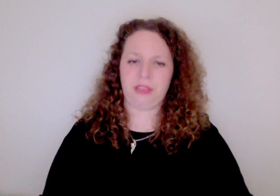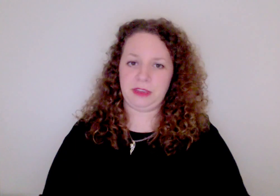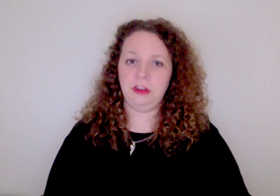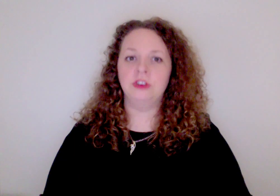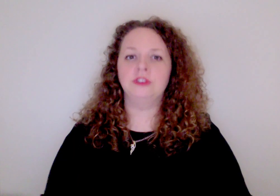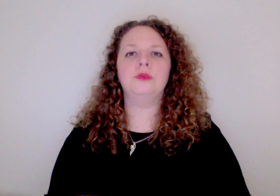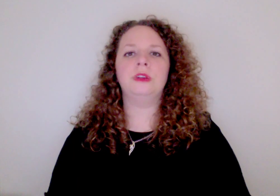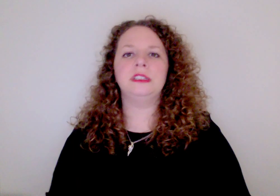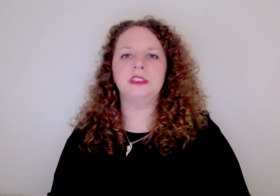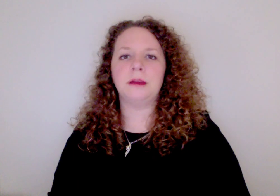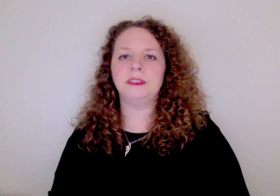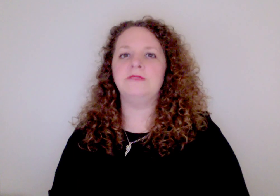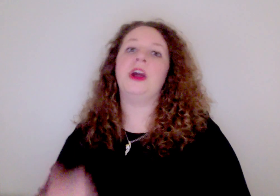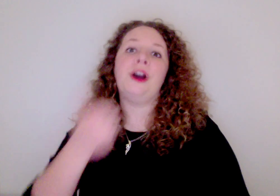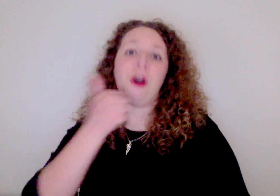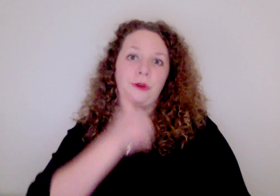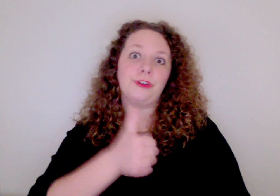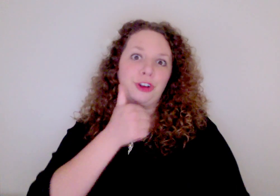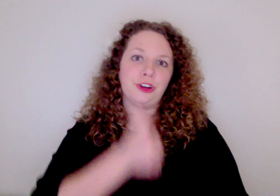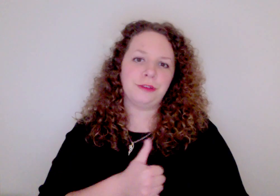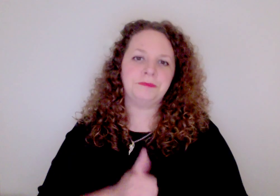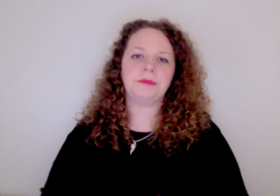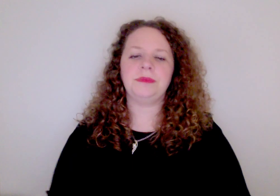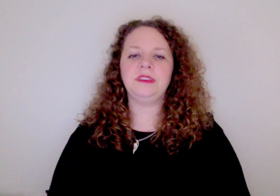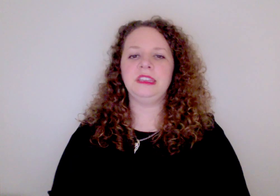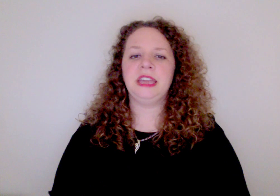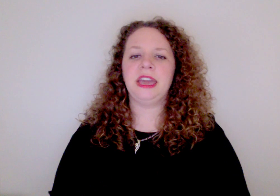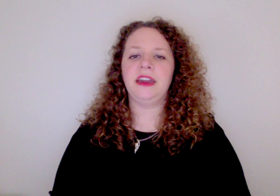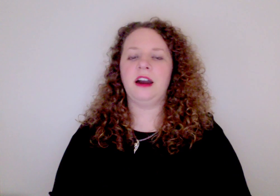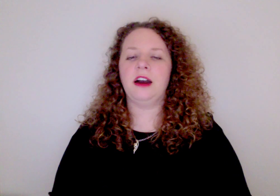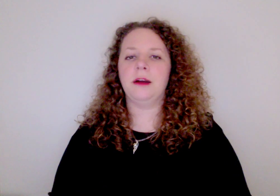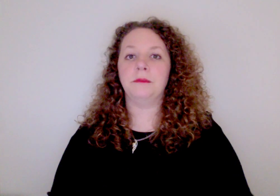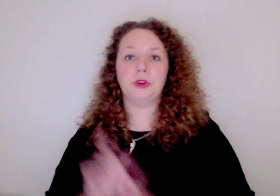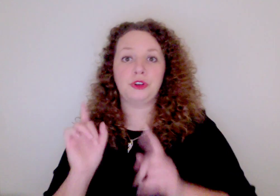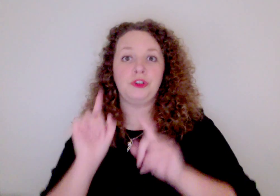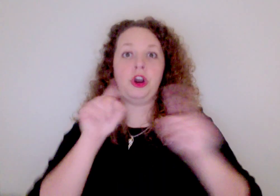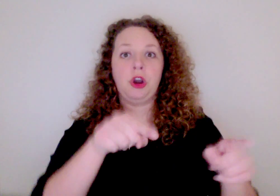okay, so what is the opposite of boy? Oh, girl. Okay,